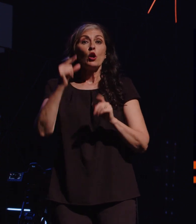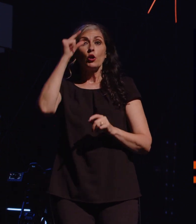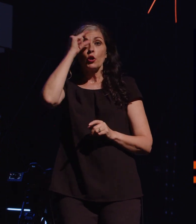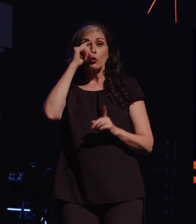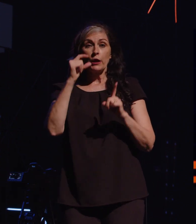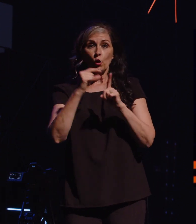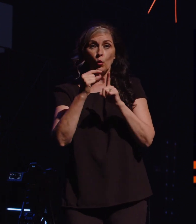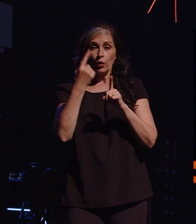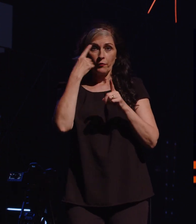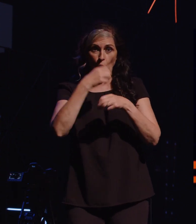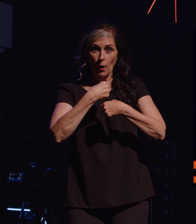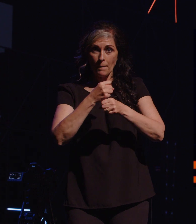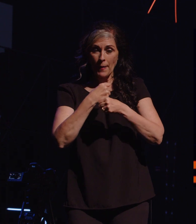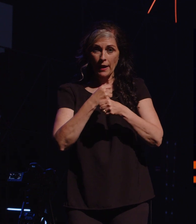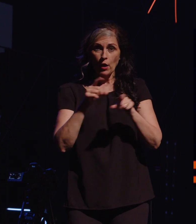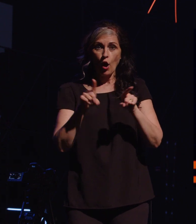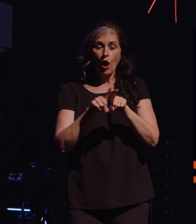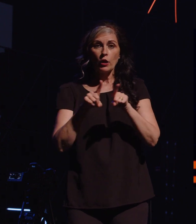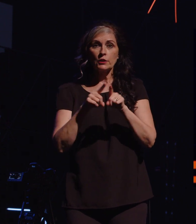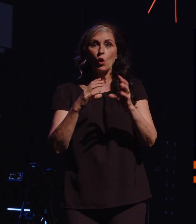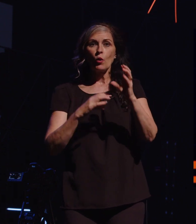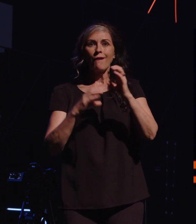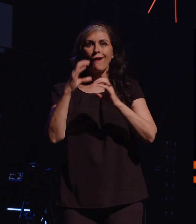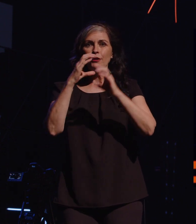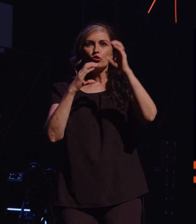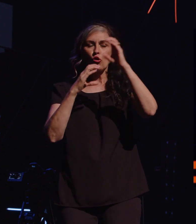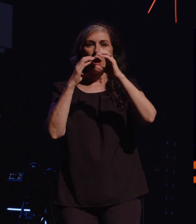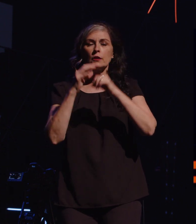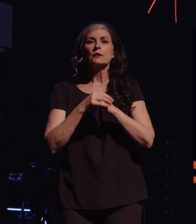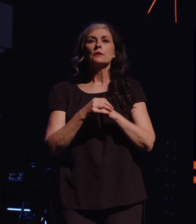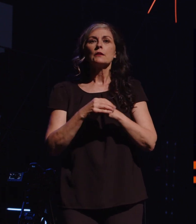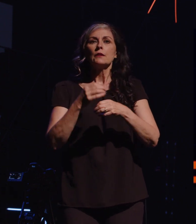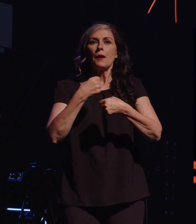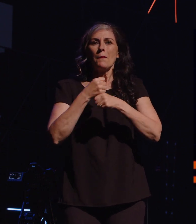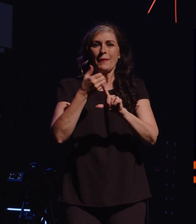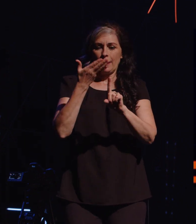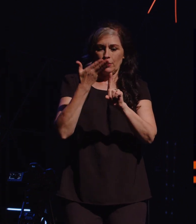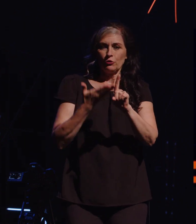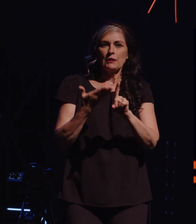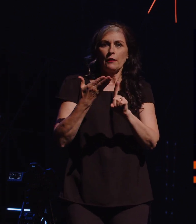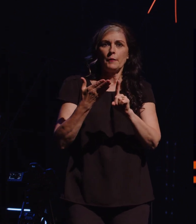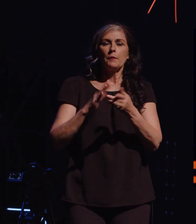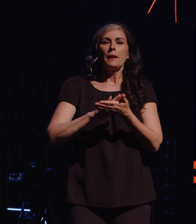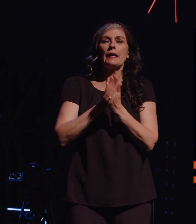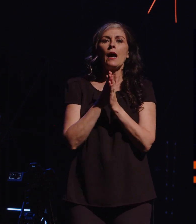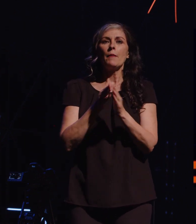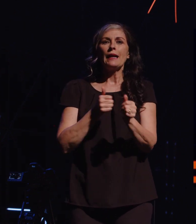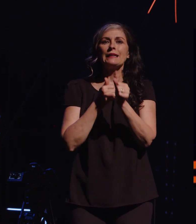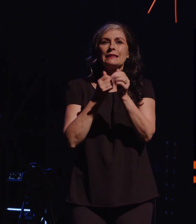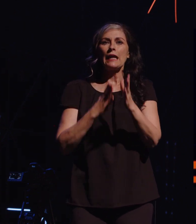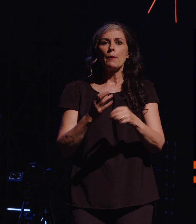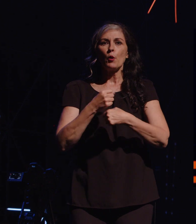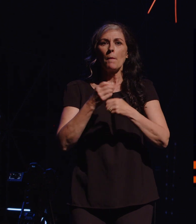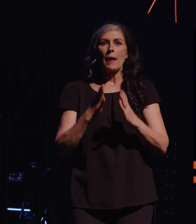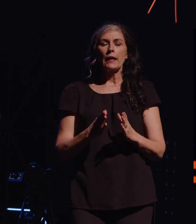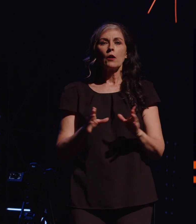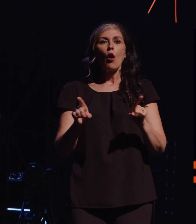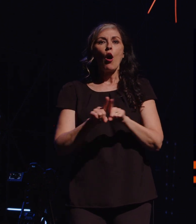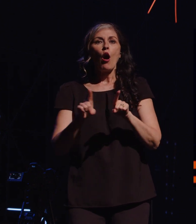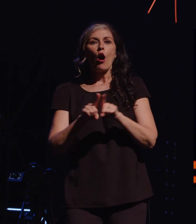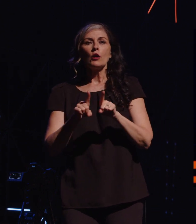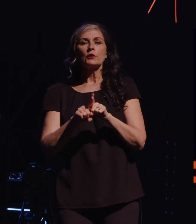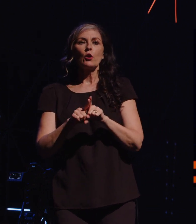here for make, it also means construct. He will construct you into this disciple maker. It also means form